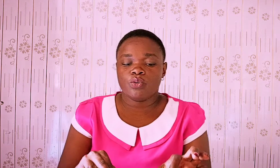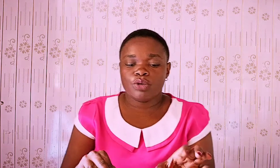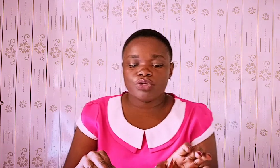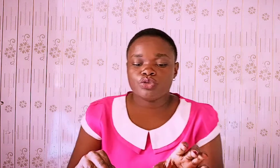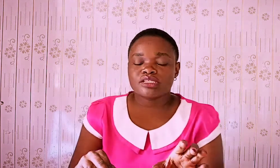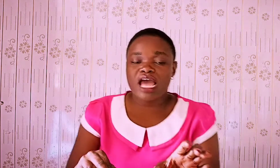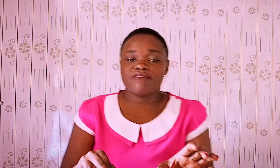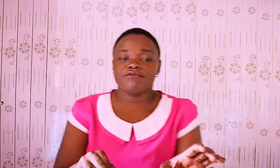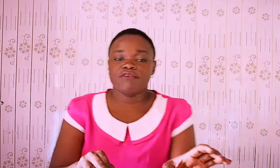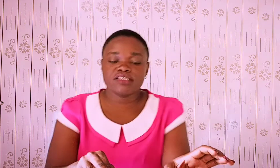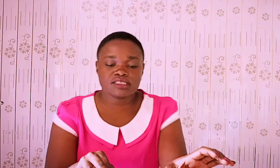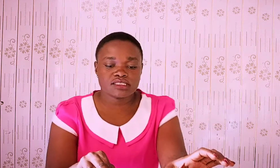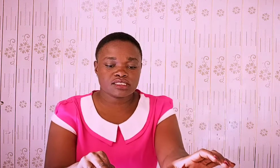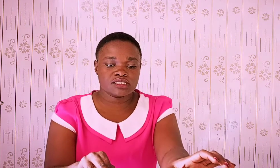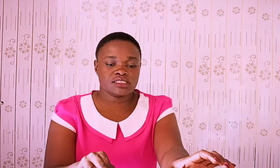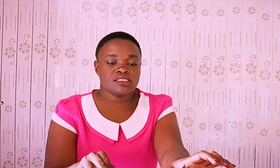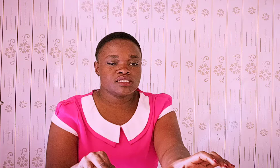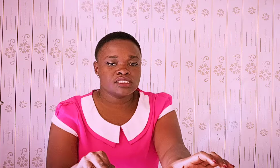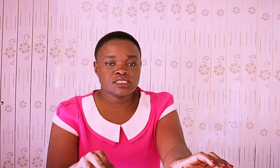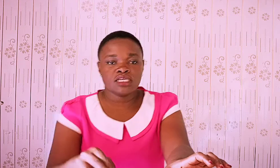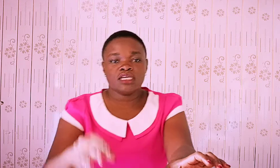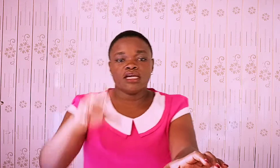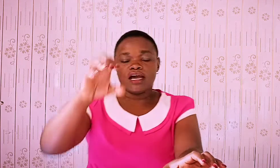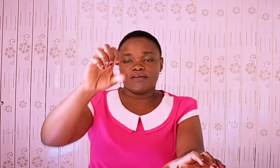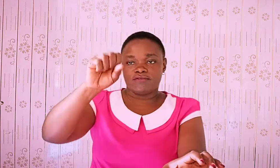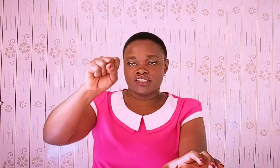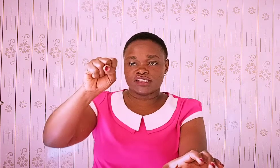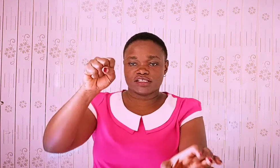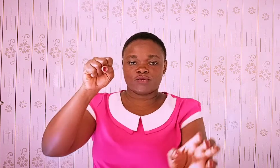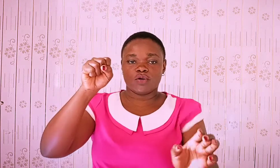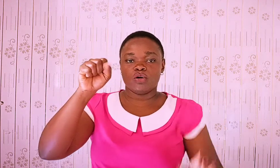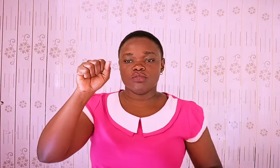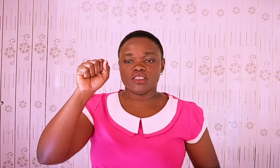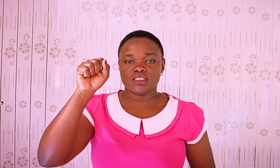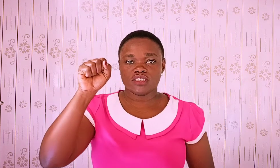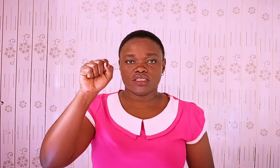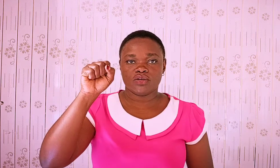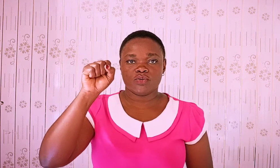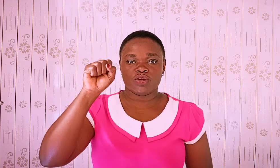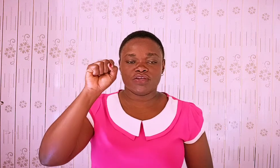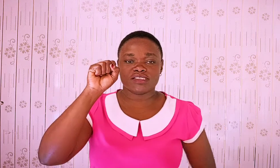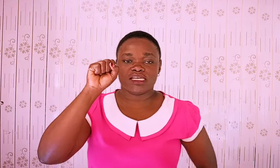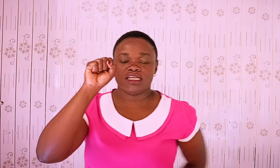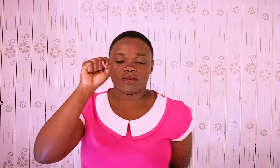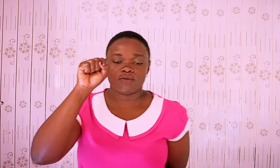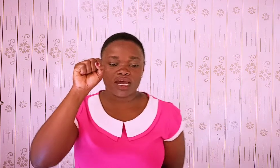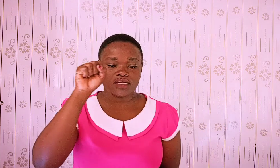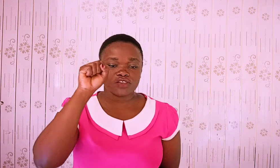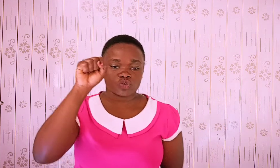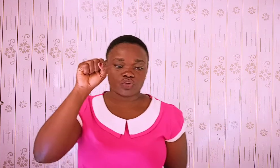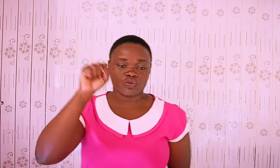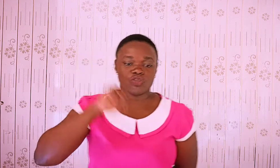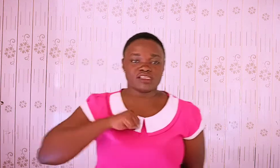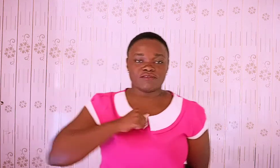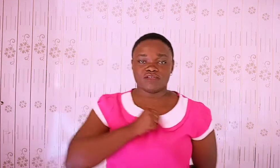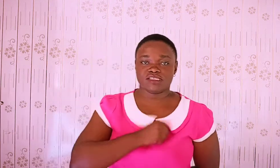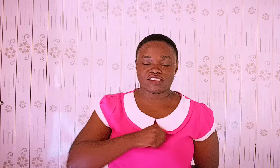We use a fist. A fist is formed when you're signing the word sorry. We use a fist is